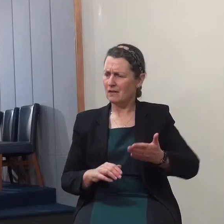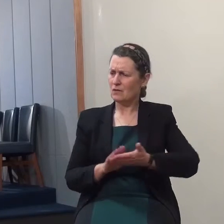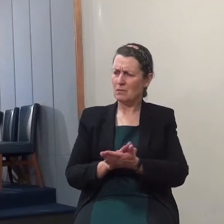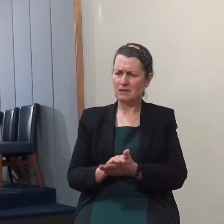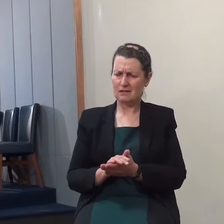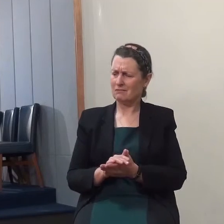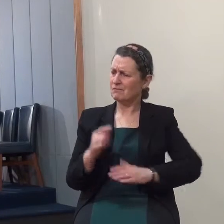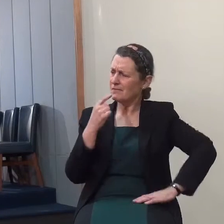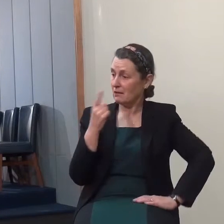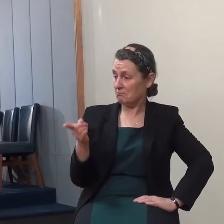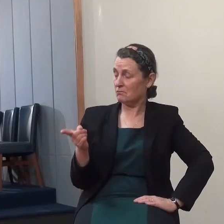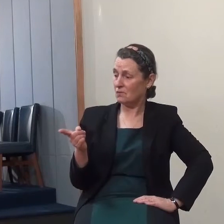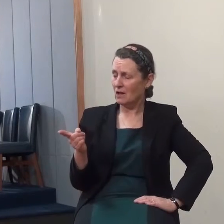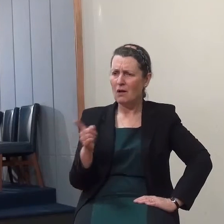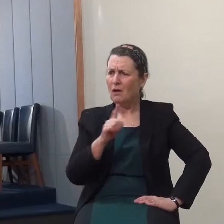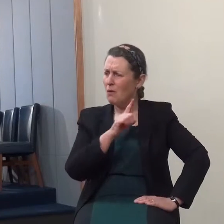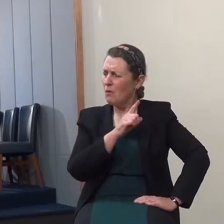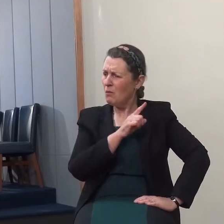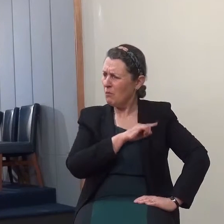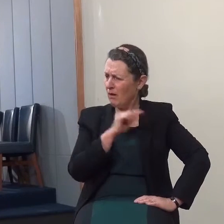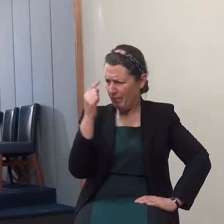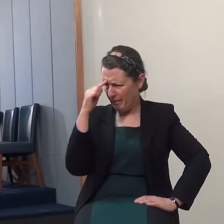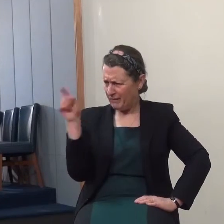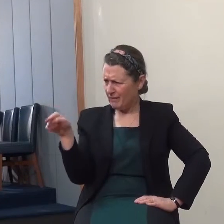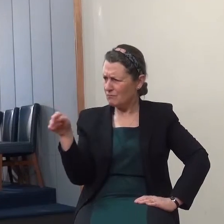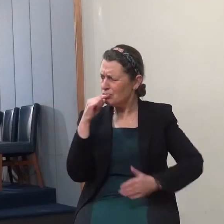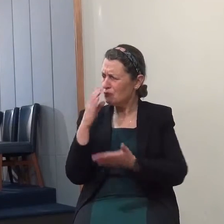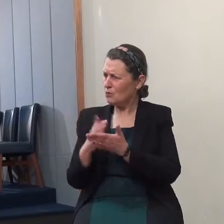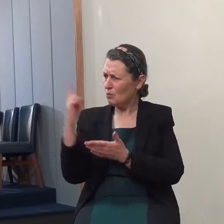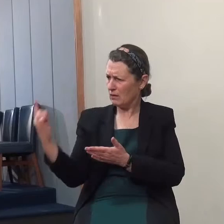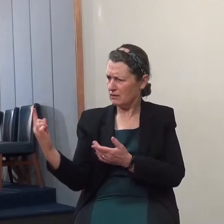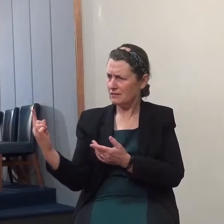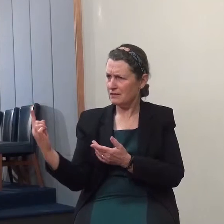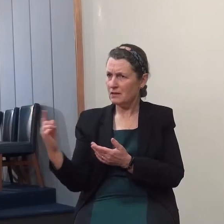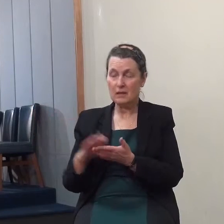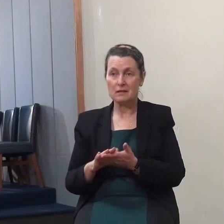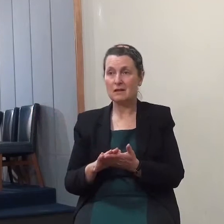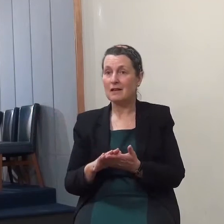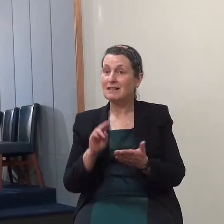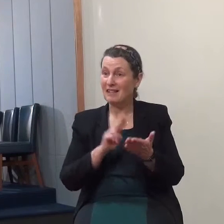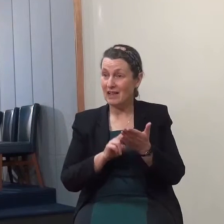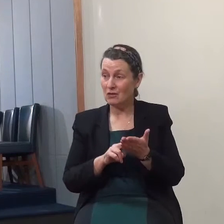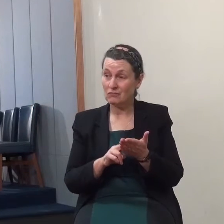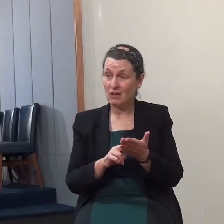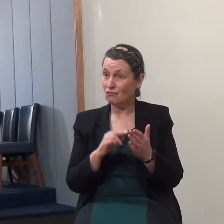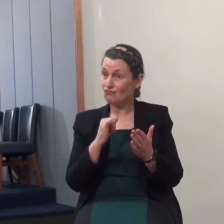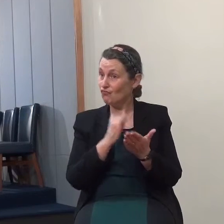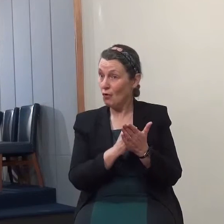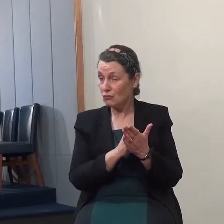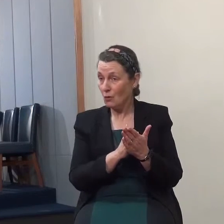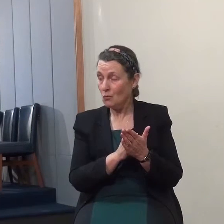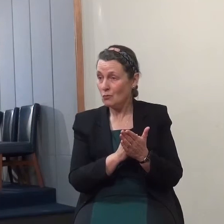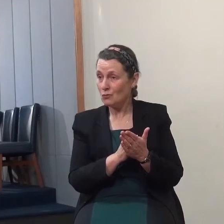And so he must. It's in good faith. Don't think that he's asking in the wrong spirit. Can there any good thing, anything as